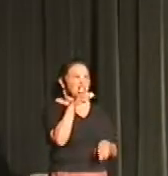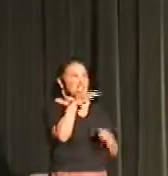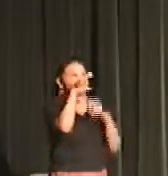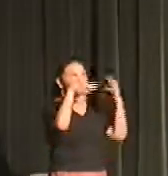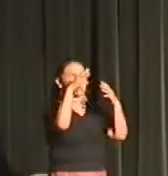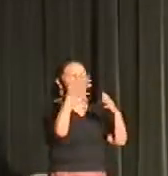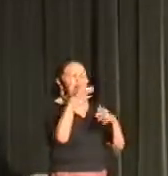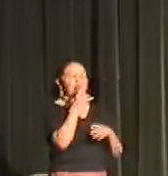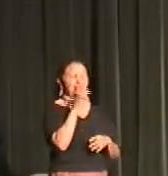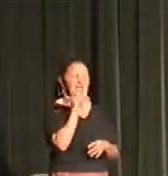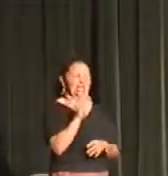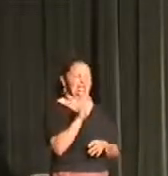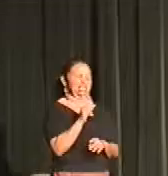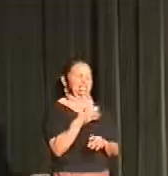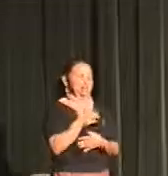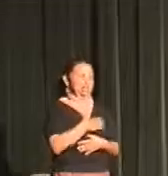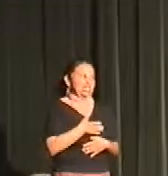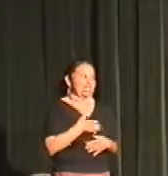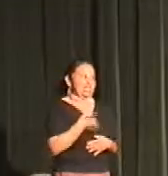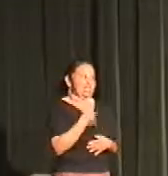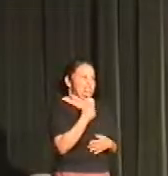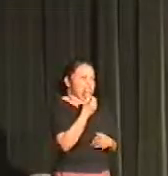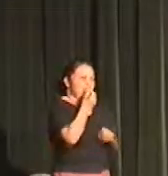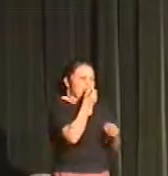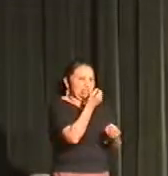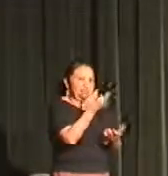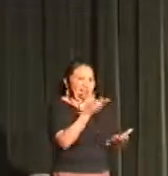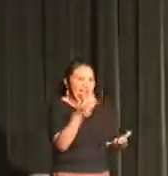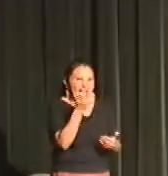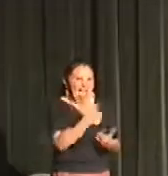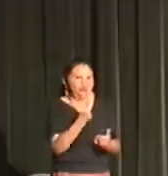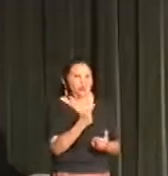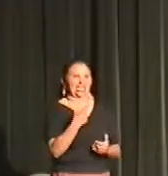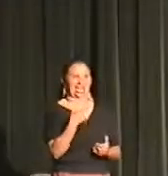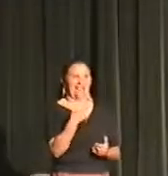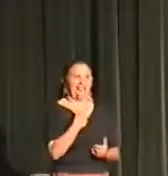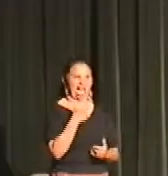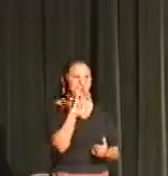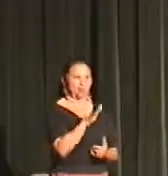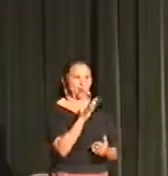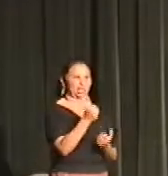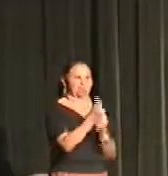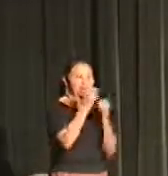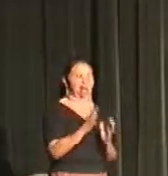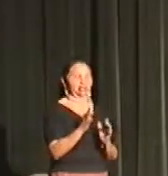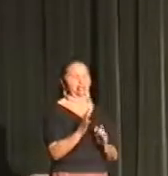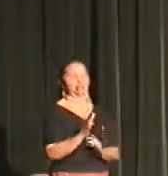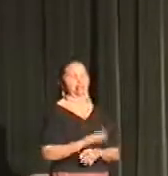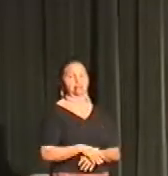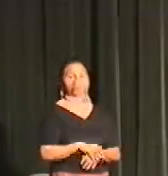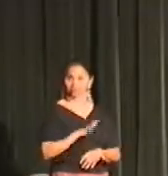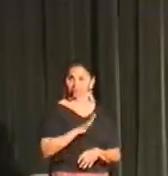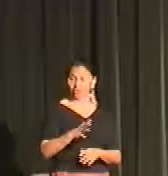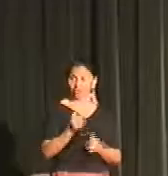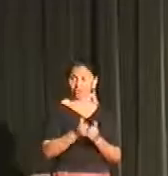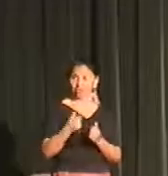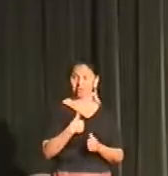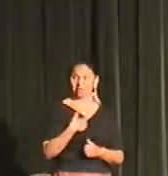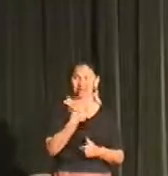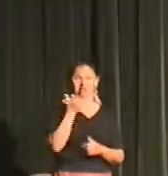only that, please don't tell anyone that I am your sponsor." And that was fine with me, because I didn't really want people to know I was hanging